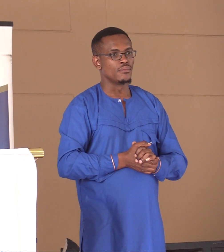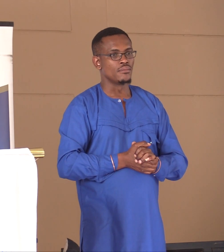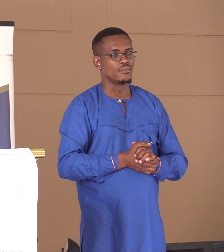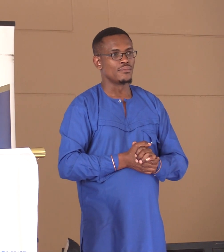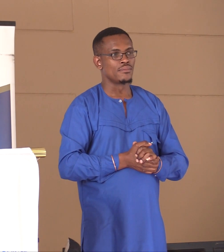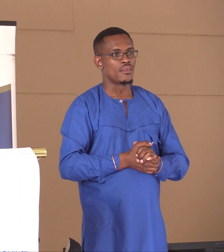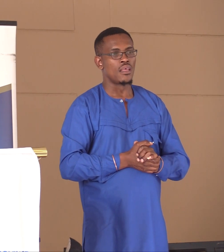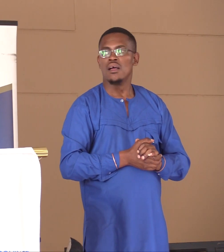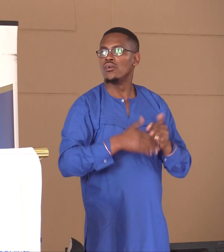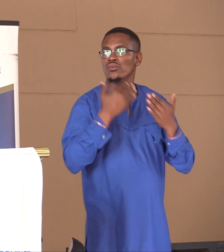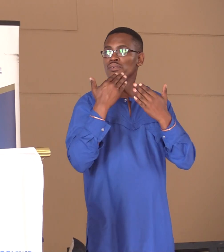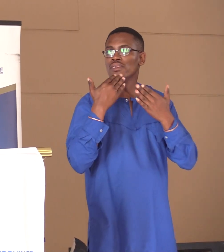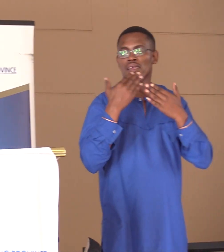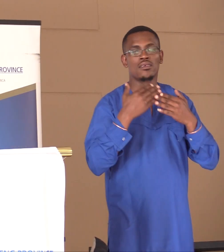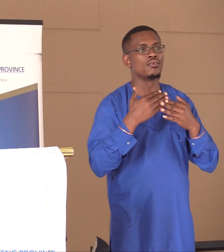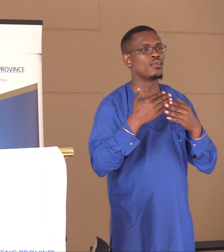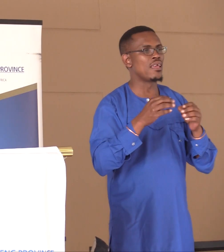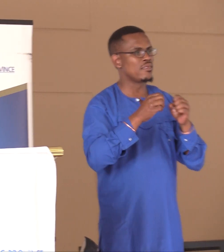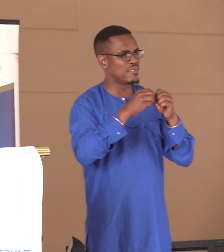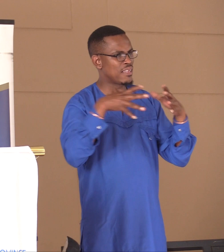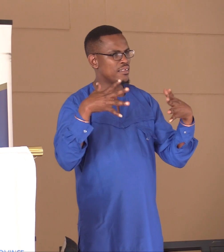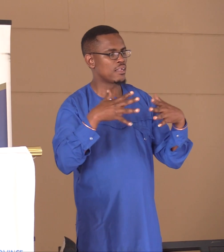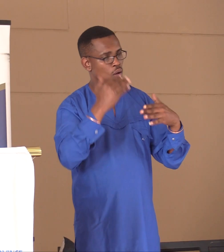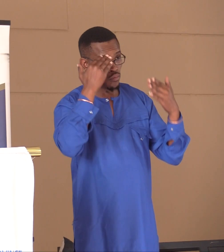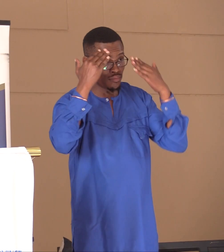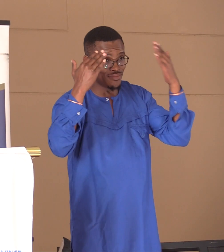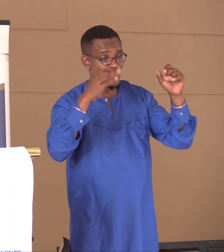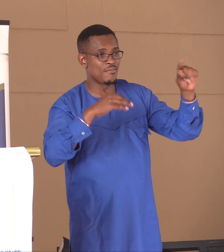Ke rata ho leboha batswadi. Ere ke thome ka ho dumedisa pele.